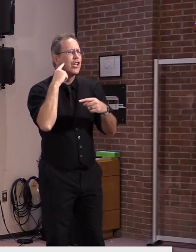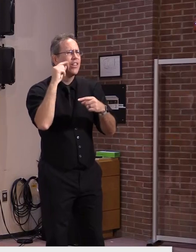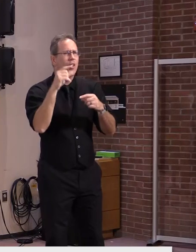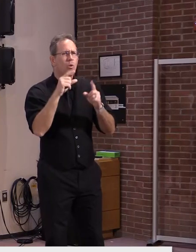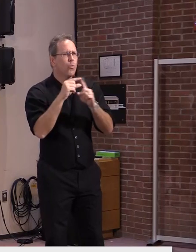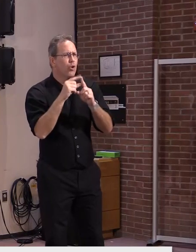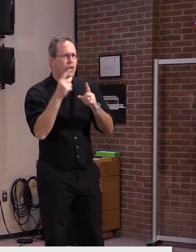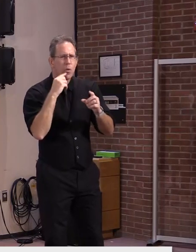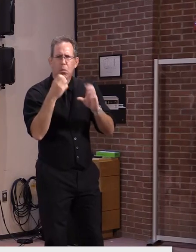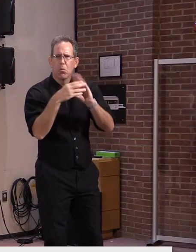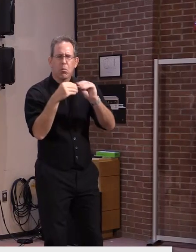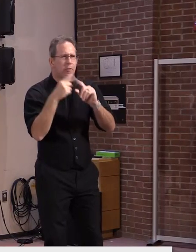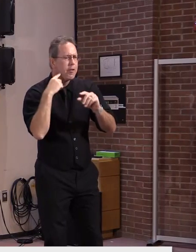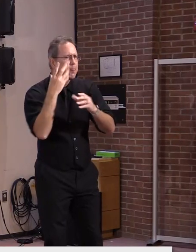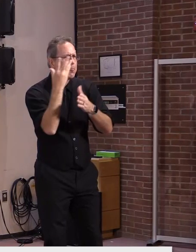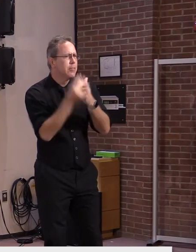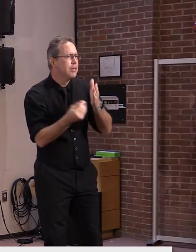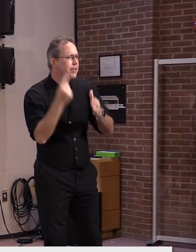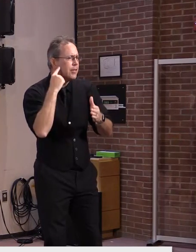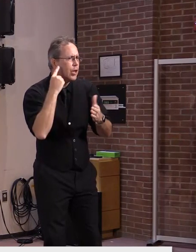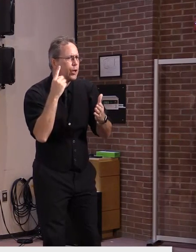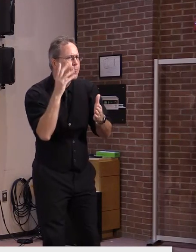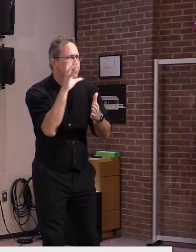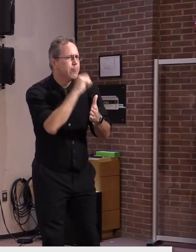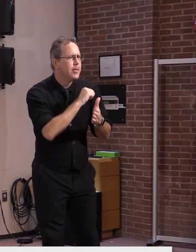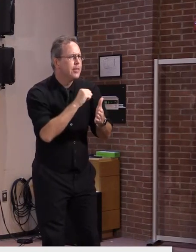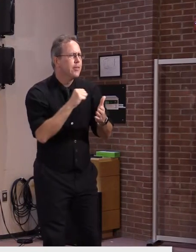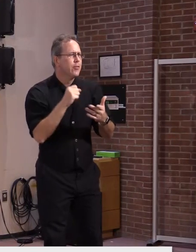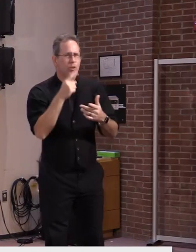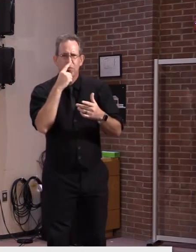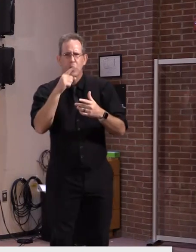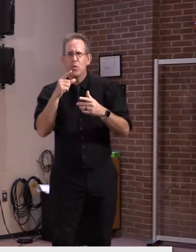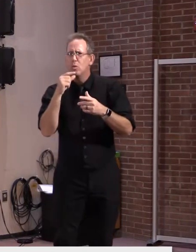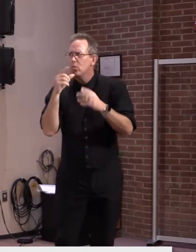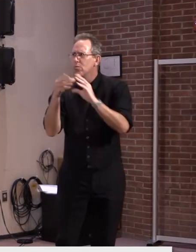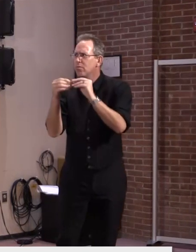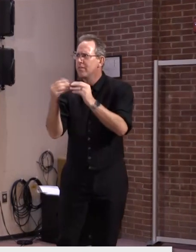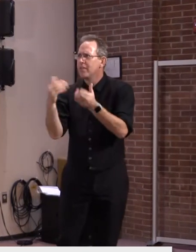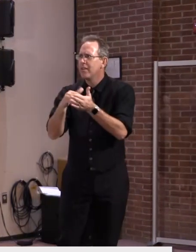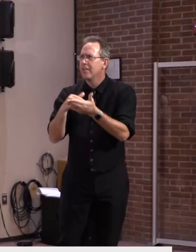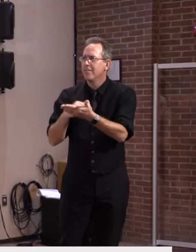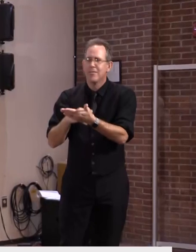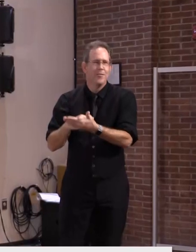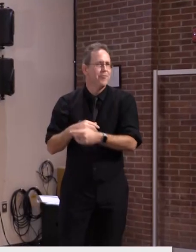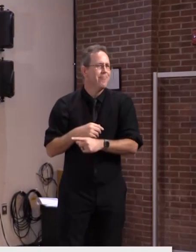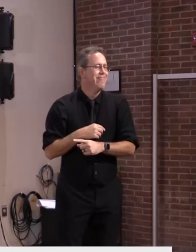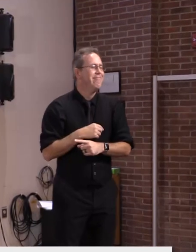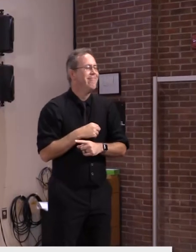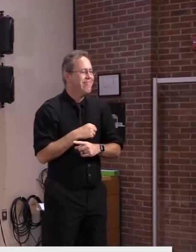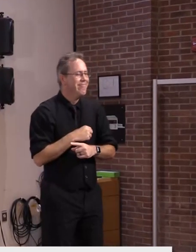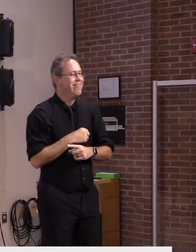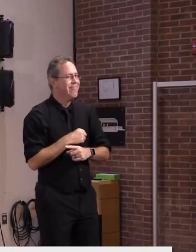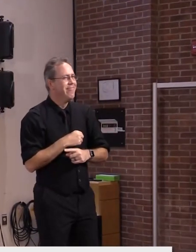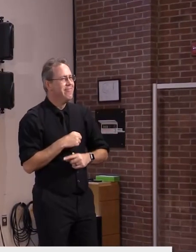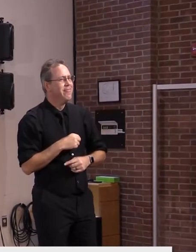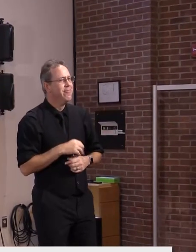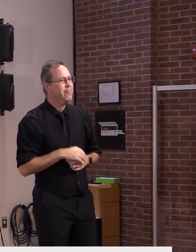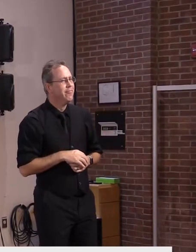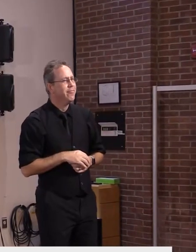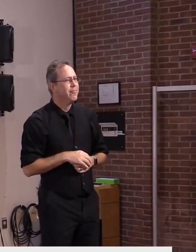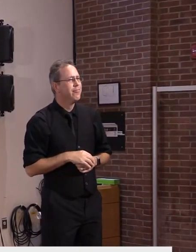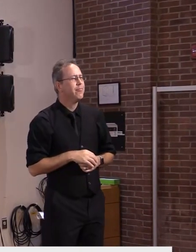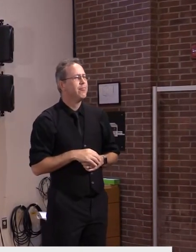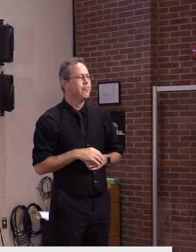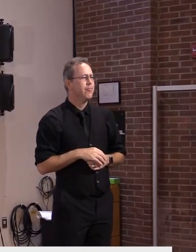Lisa, just hold on. I think we're conferring who's going to answer that. Just a second. Thank you. So I think it was two